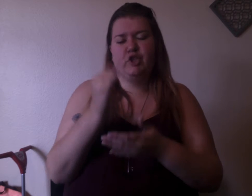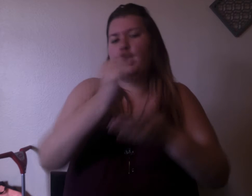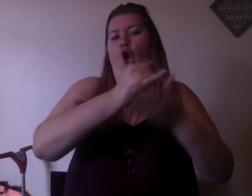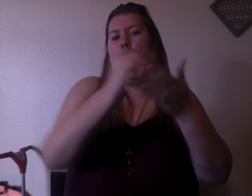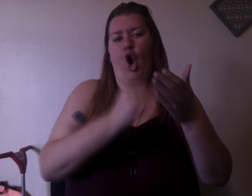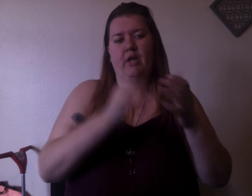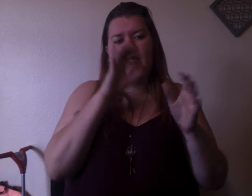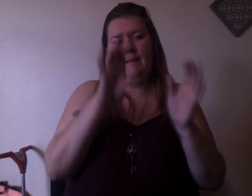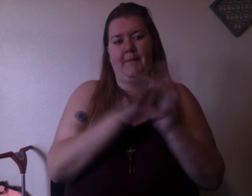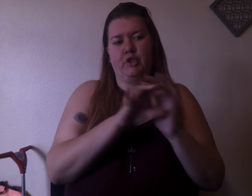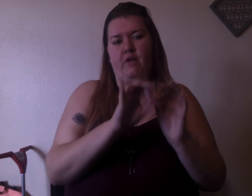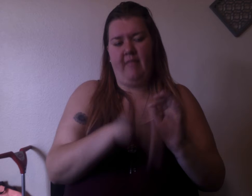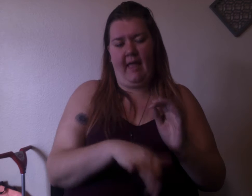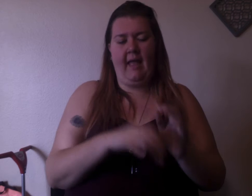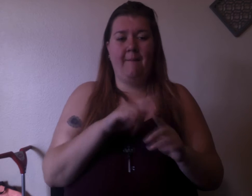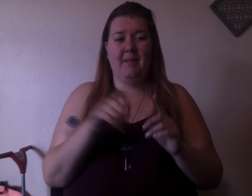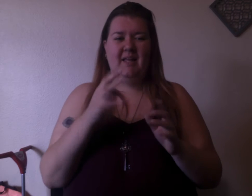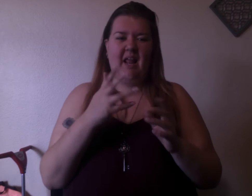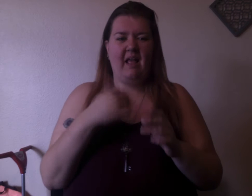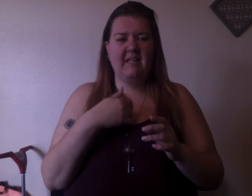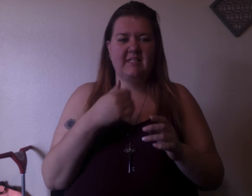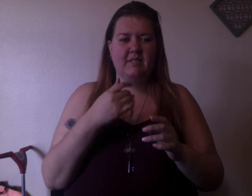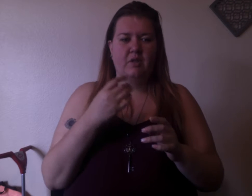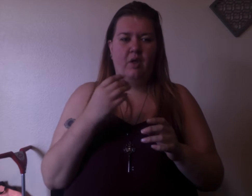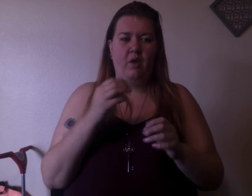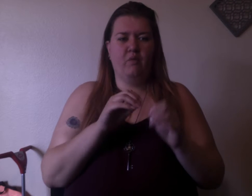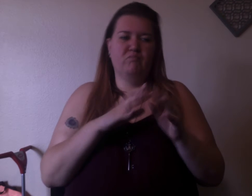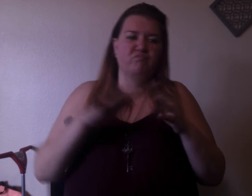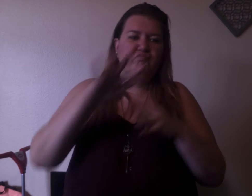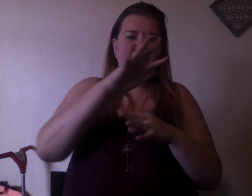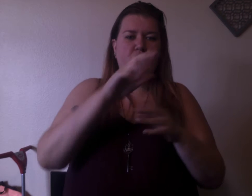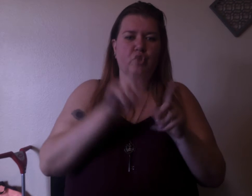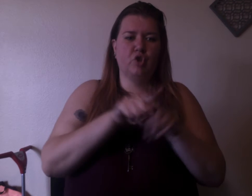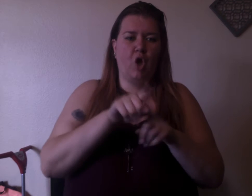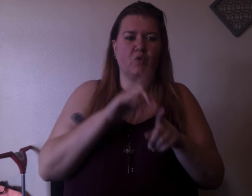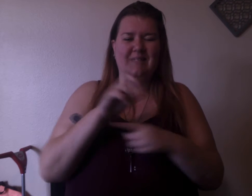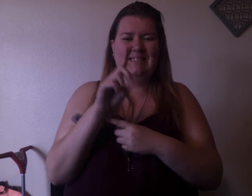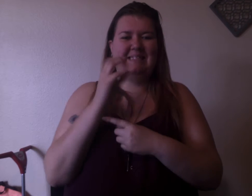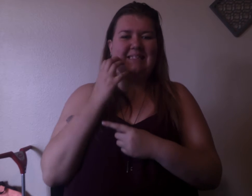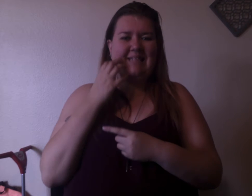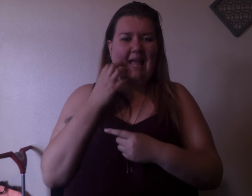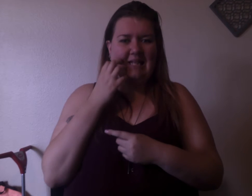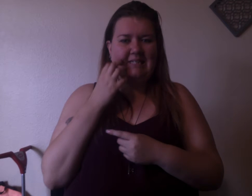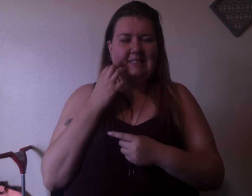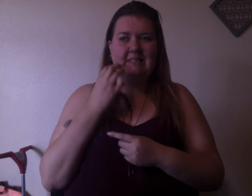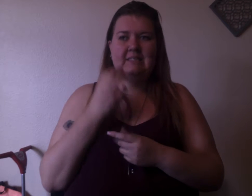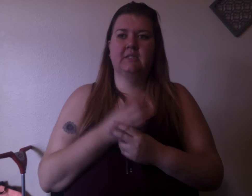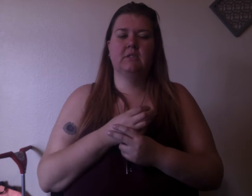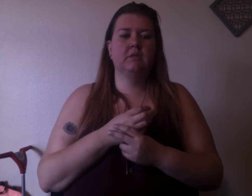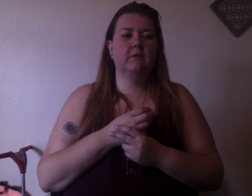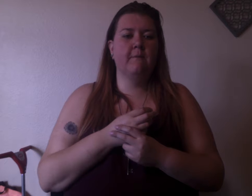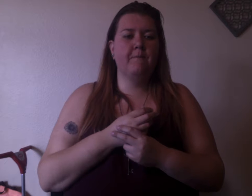it looks like something that has, kind of this spray of stars and it looks reasonably dense. There is actually a huge amount of space that